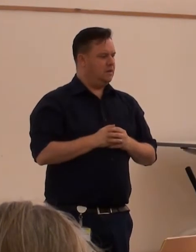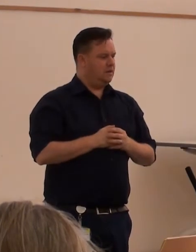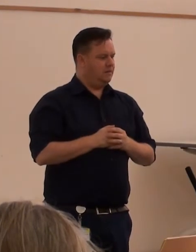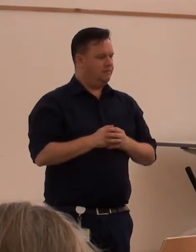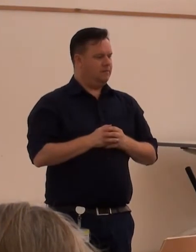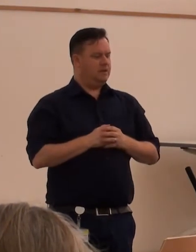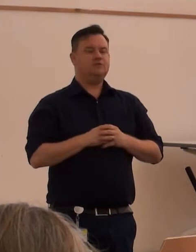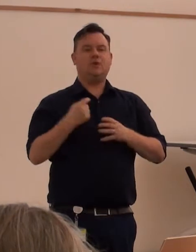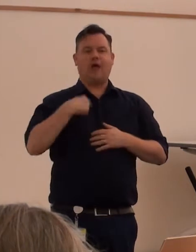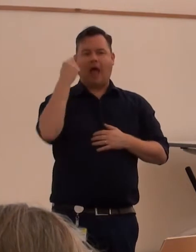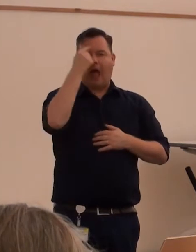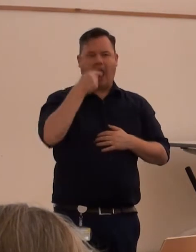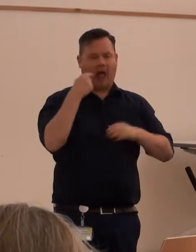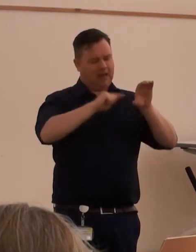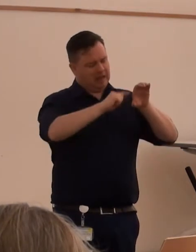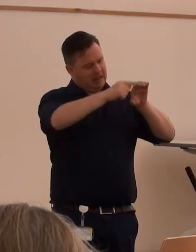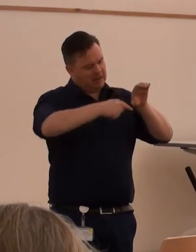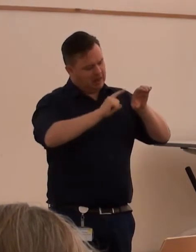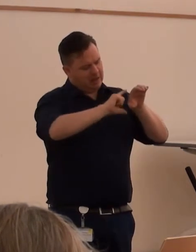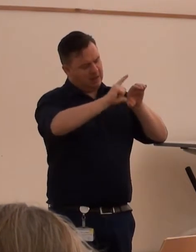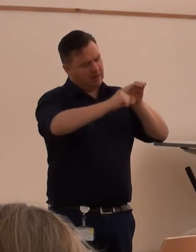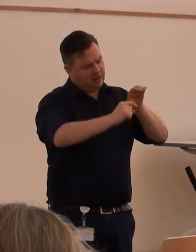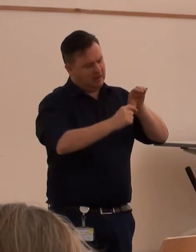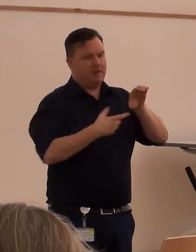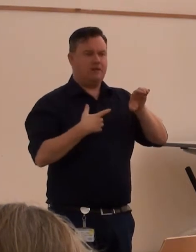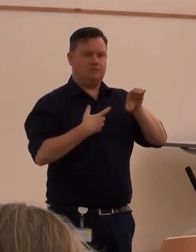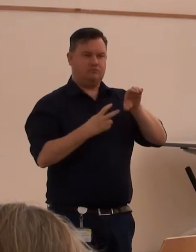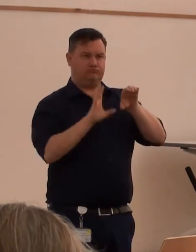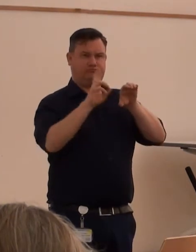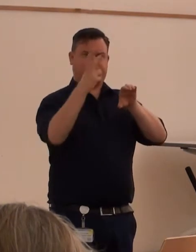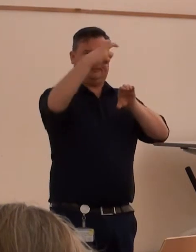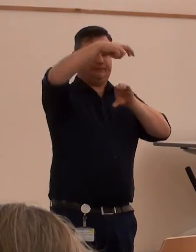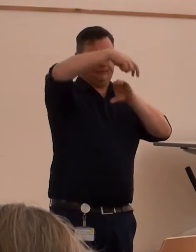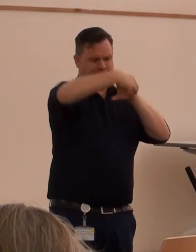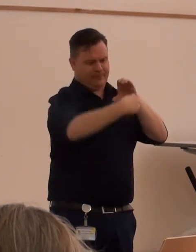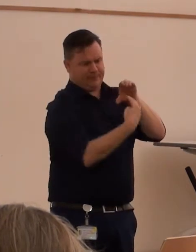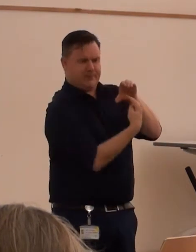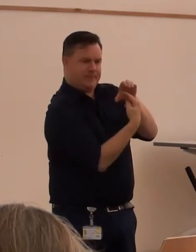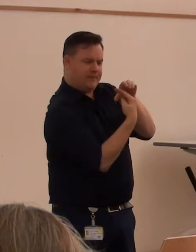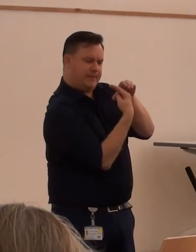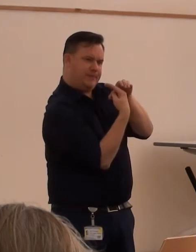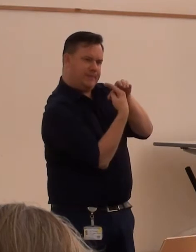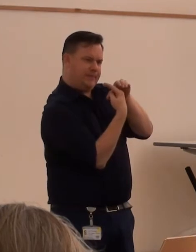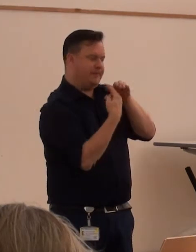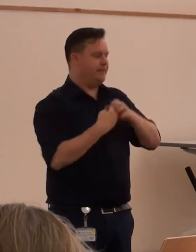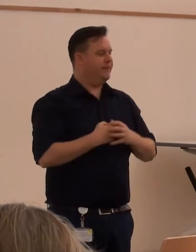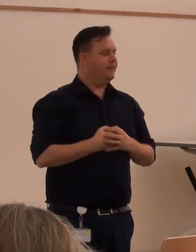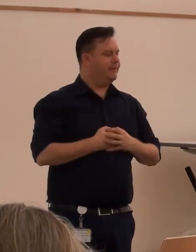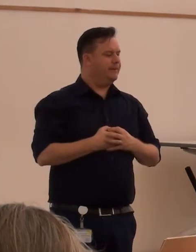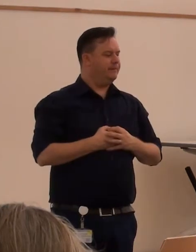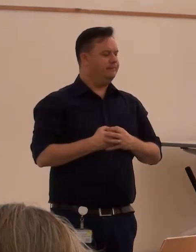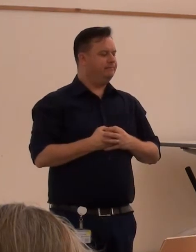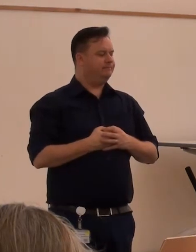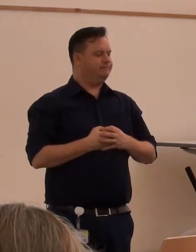the what is it called? The eye anyway. But also, you may notice on